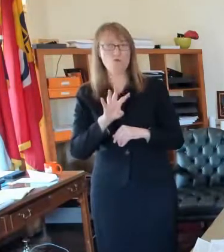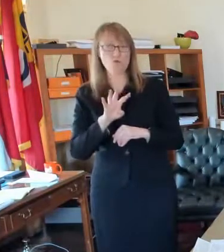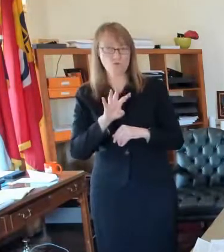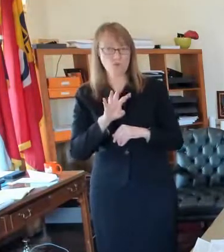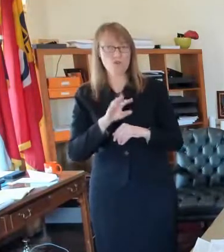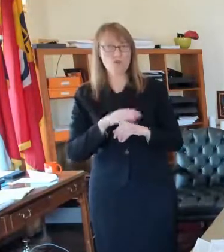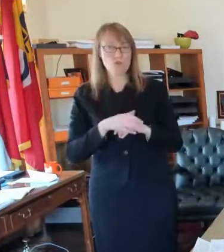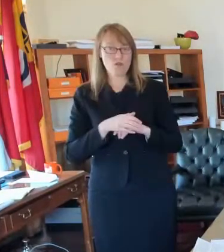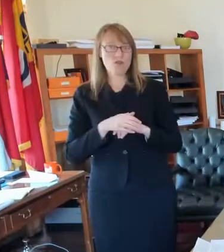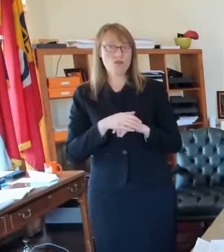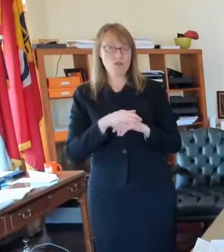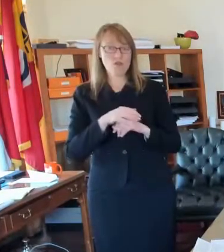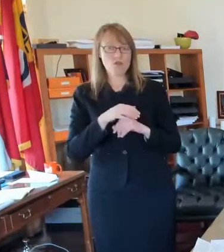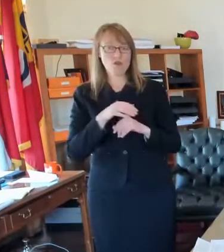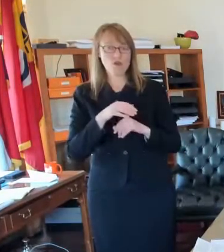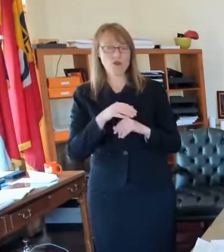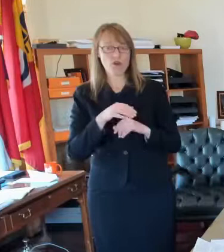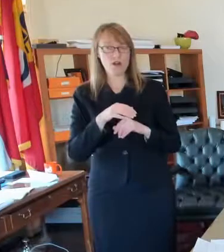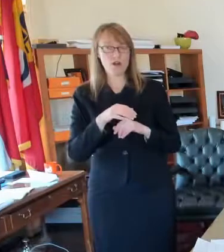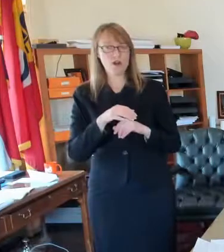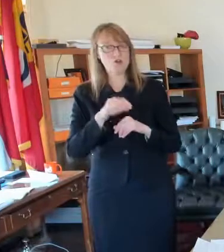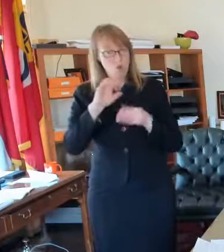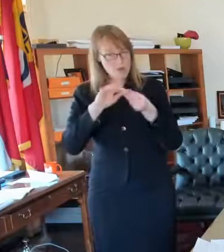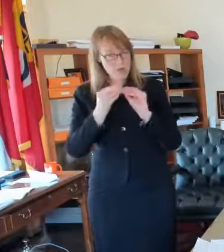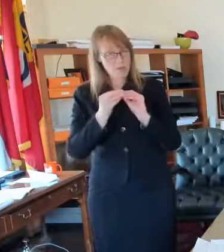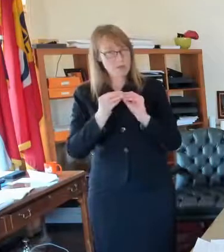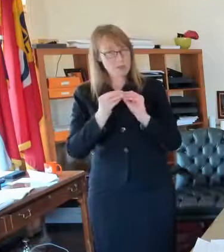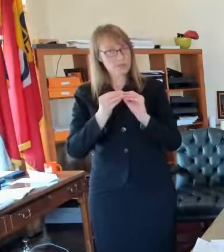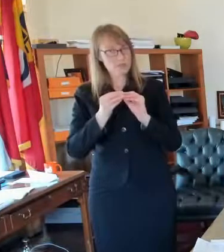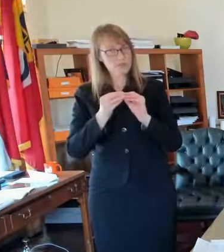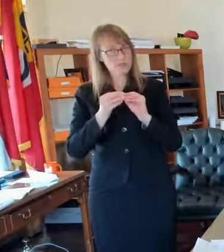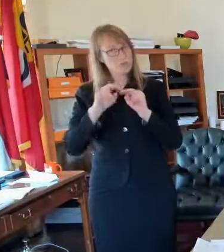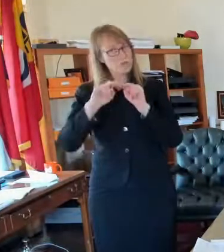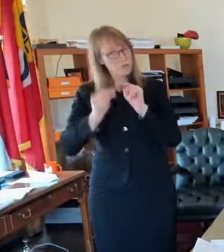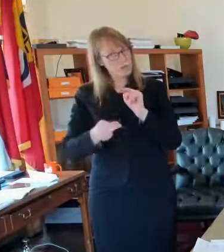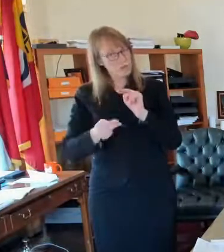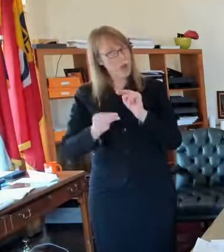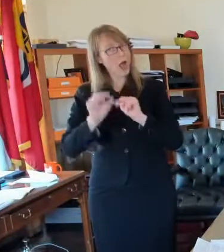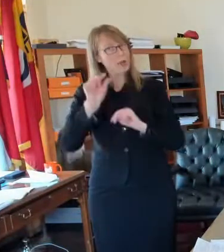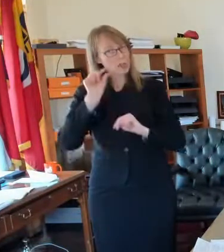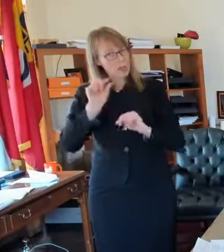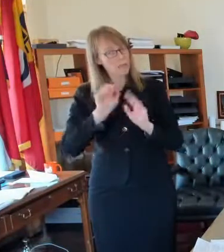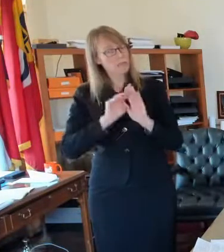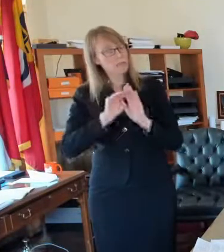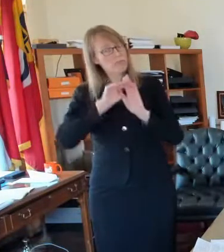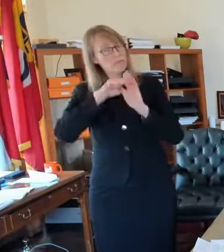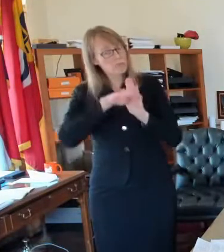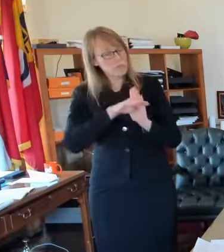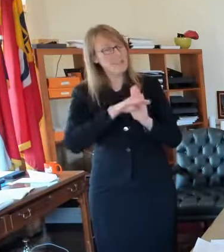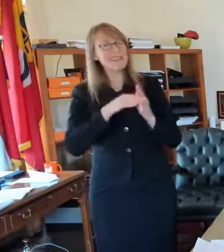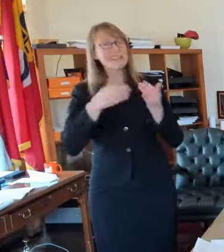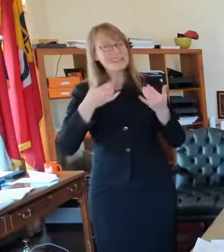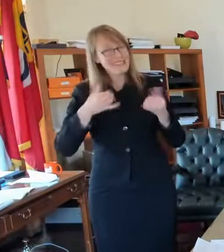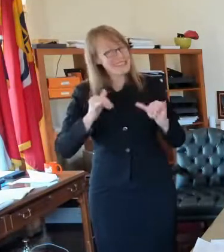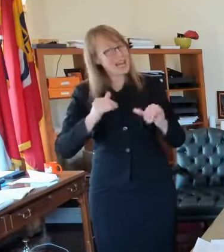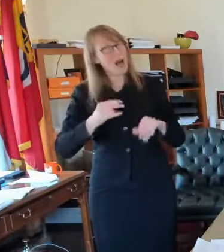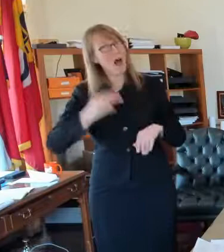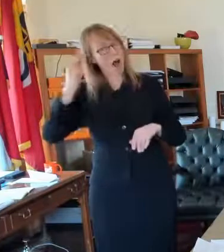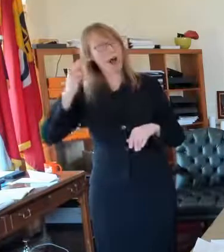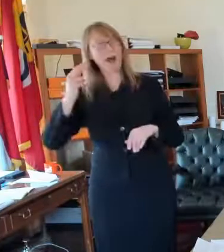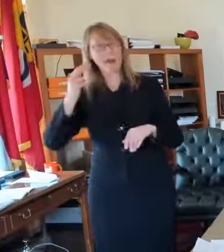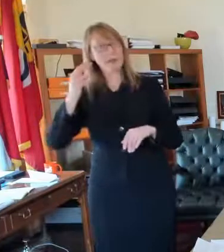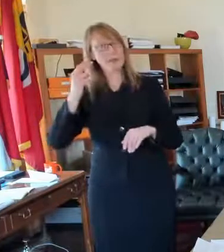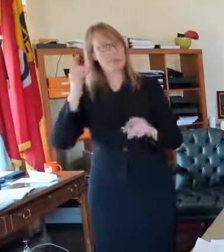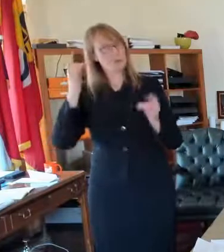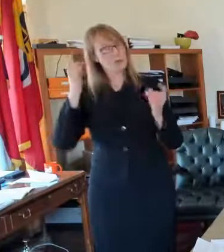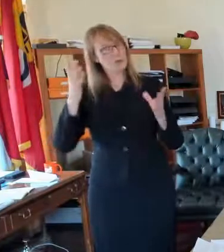case numbers are coming down a bit. Still quite high, but and not heading down as quickly as